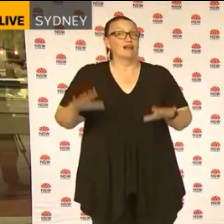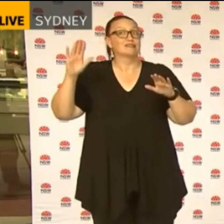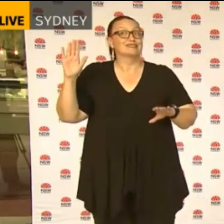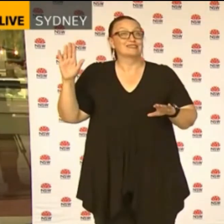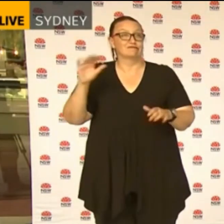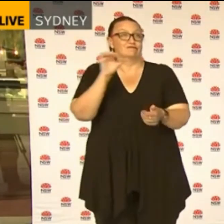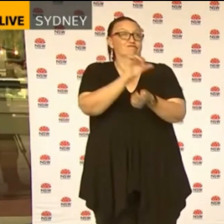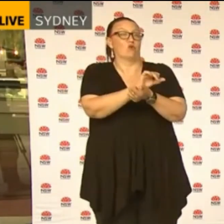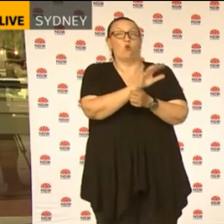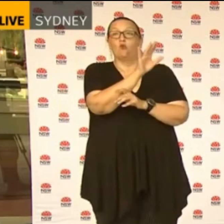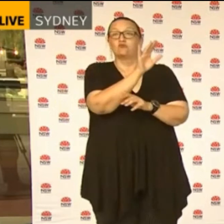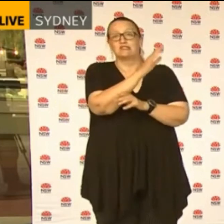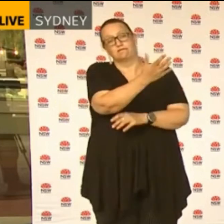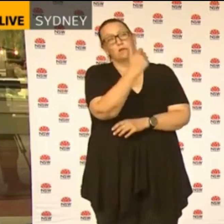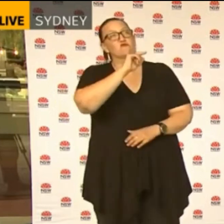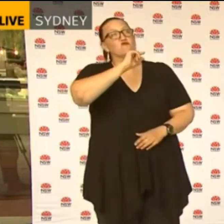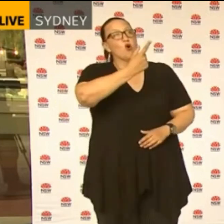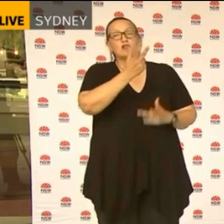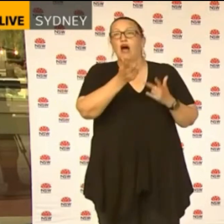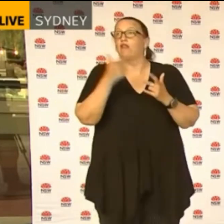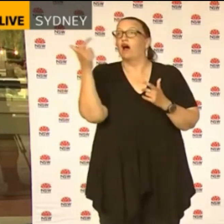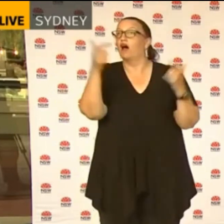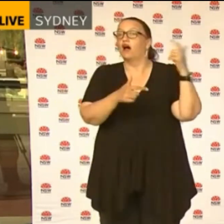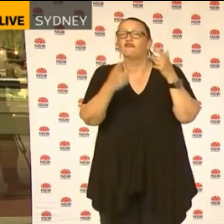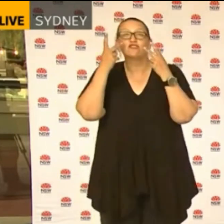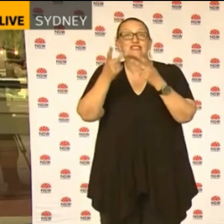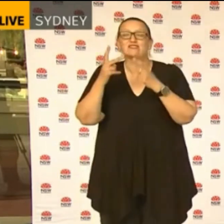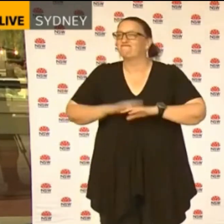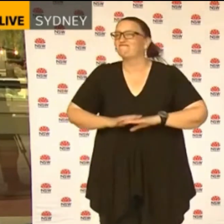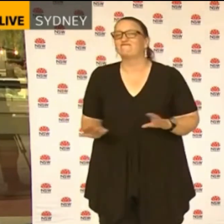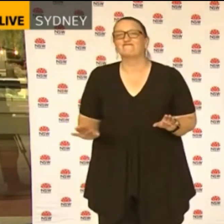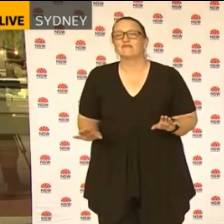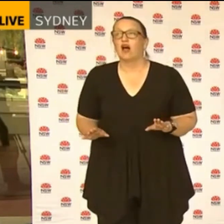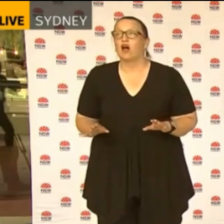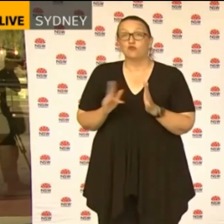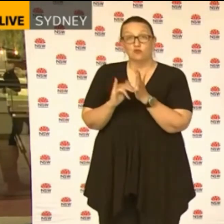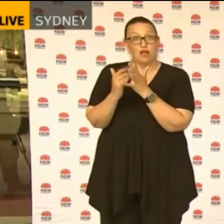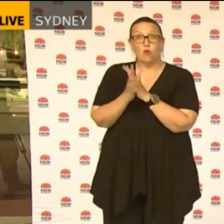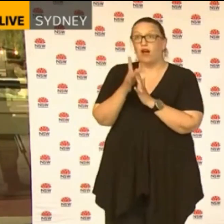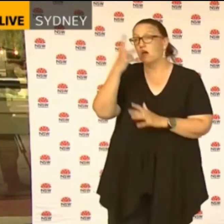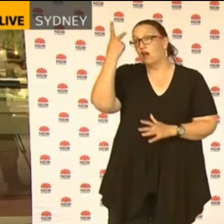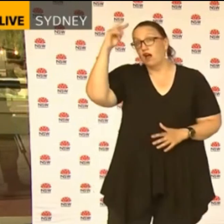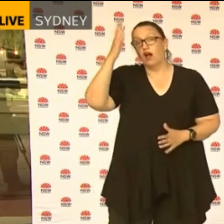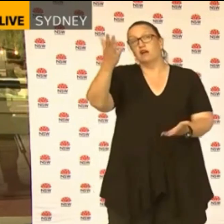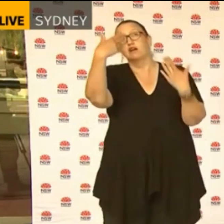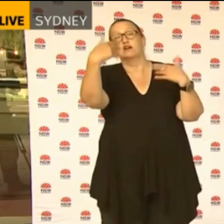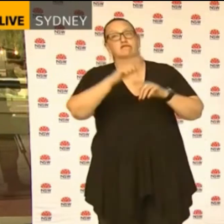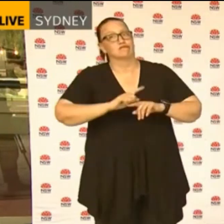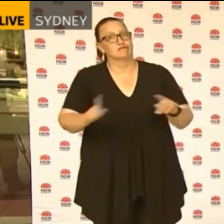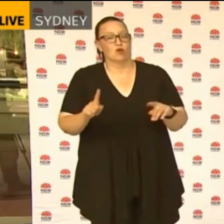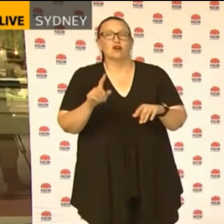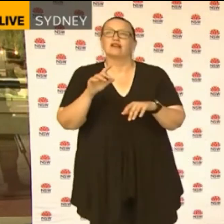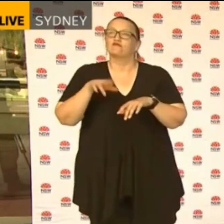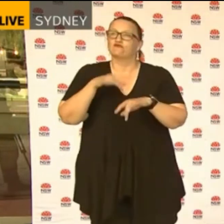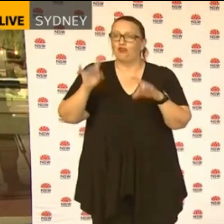that and respect that. It's not a policy the states can change. The Commonwealth needs to lead that, and the Commonwealth has made it very clear, and the Prime